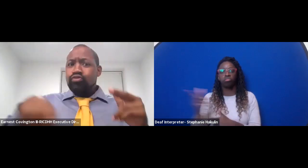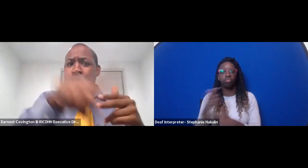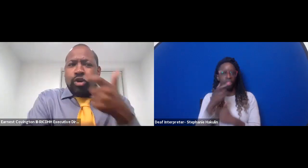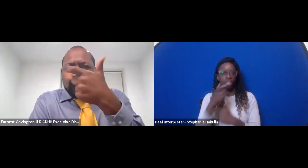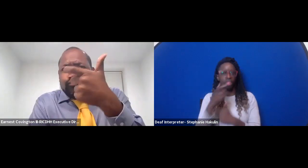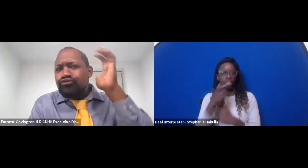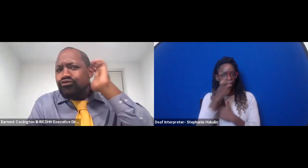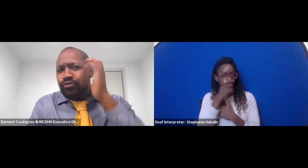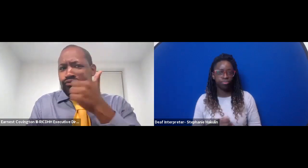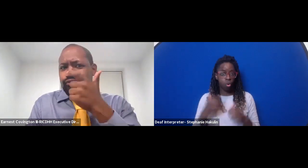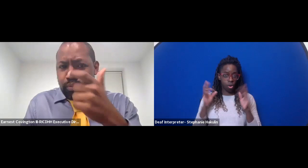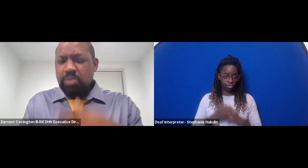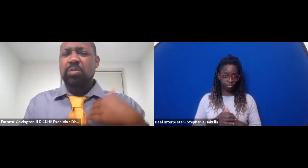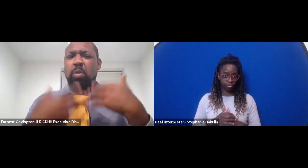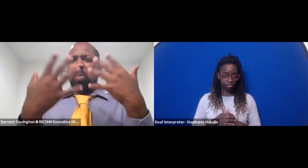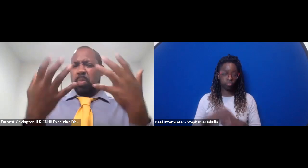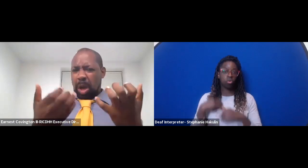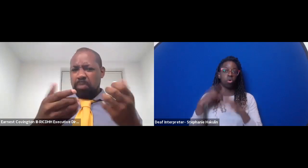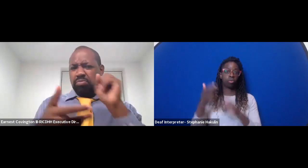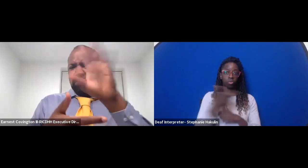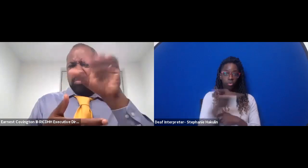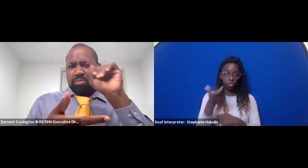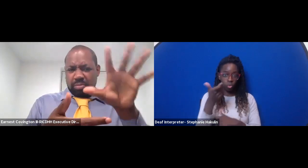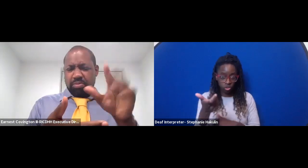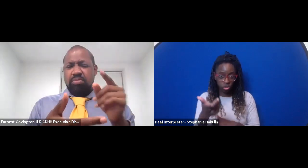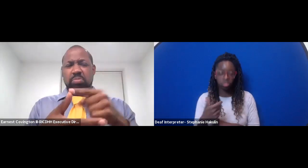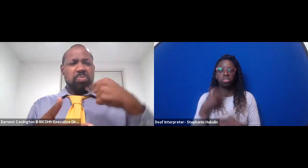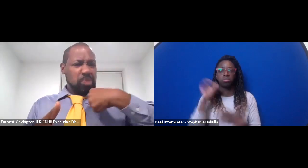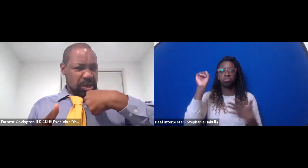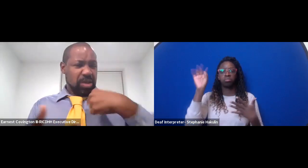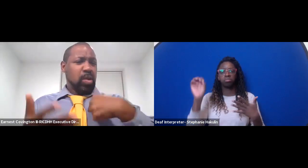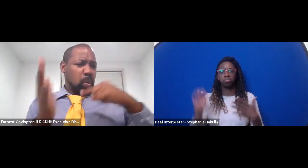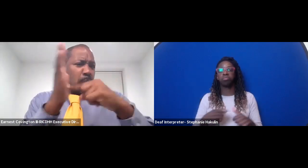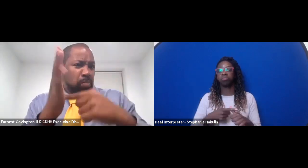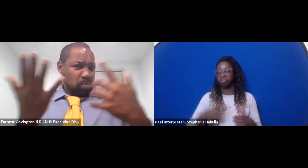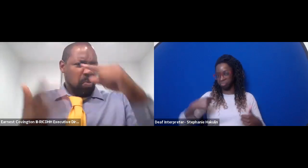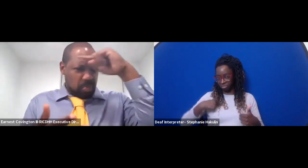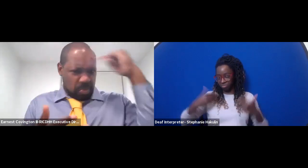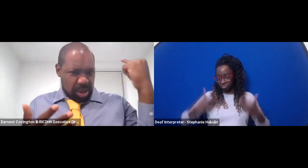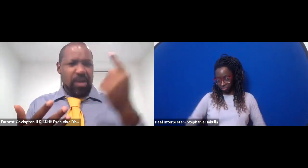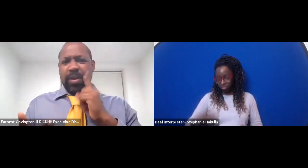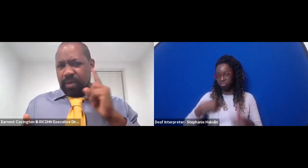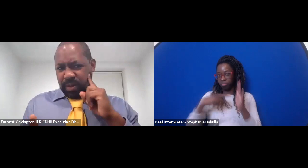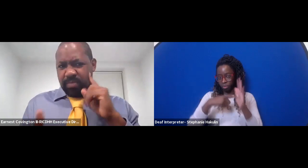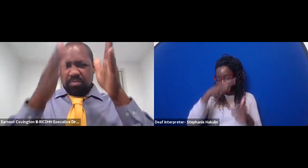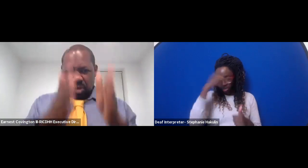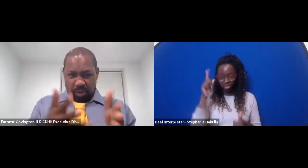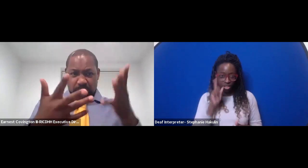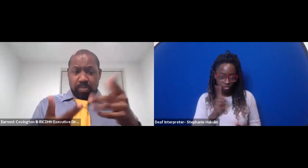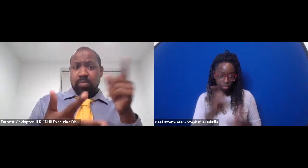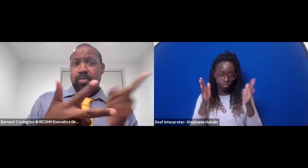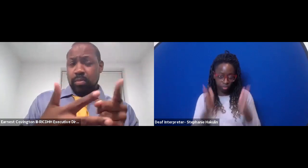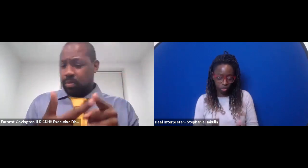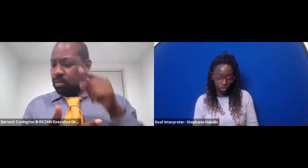well. And it was so interesting. I hope you had a chance to see it. Those are available. We